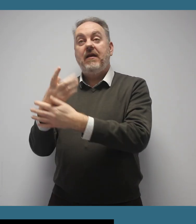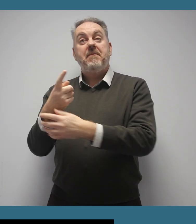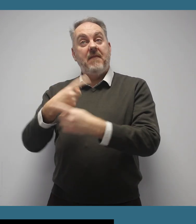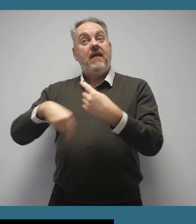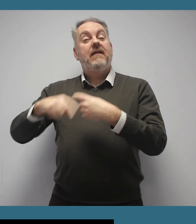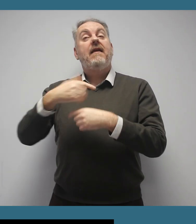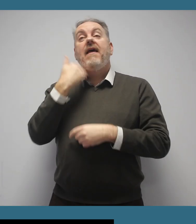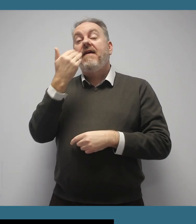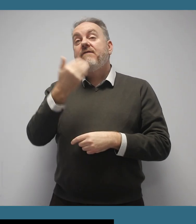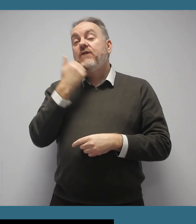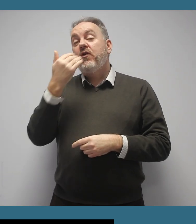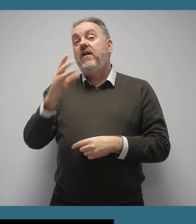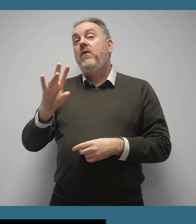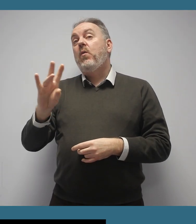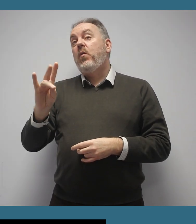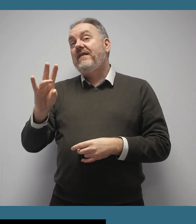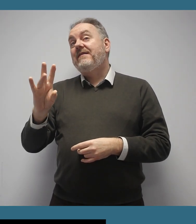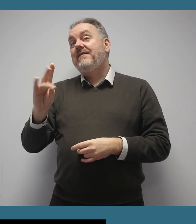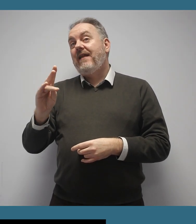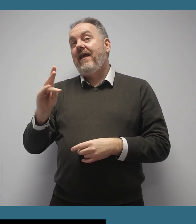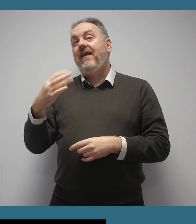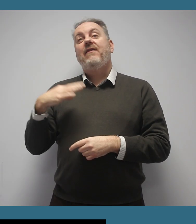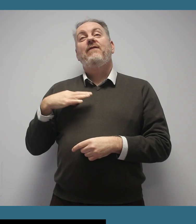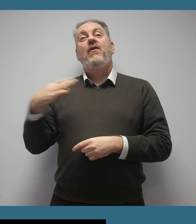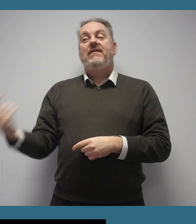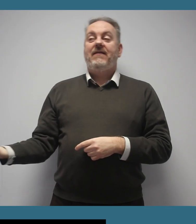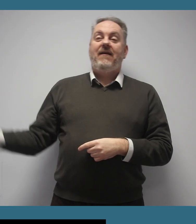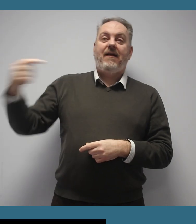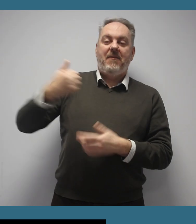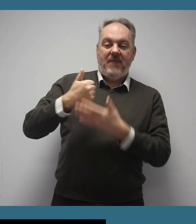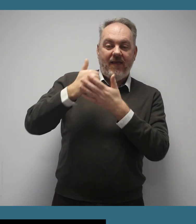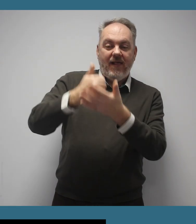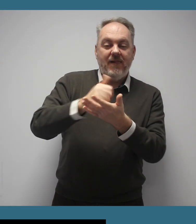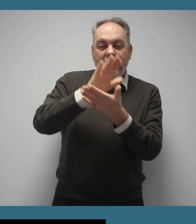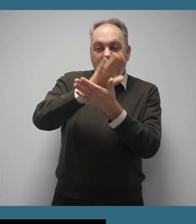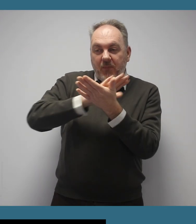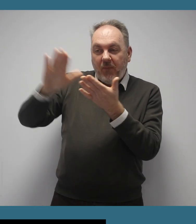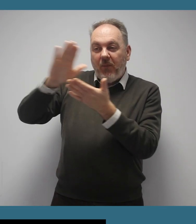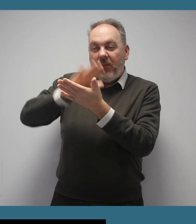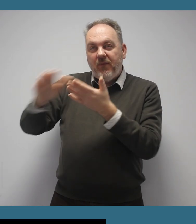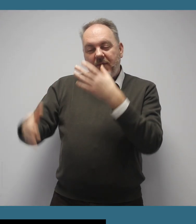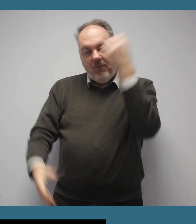they have a lot of activity on social media. They get a lot of support from the